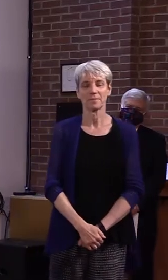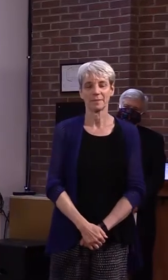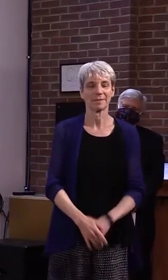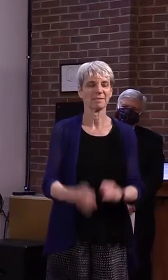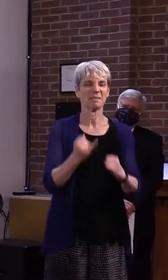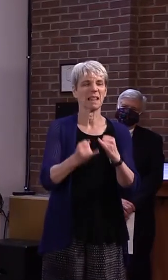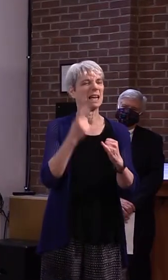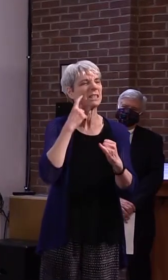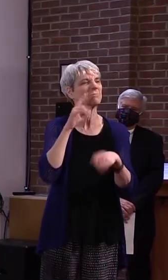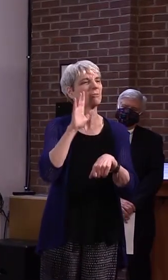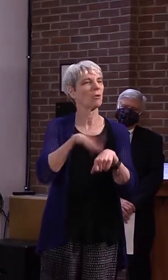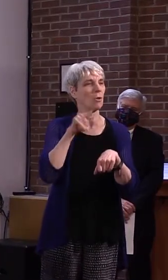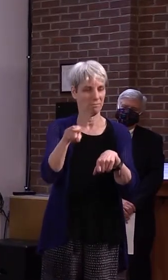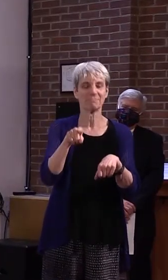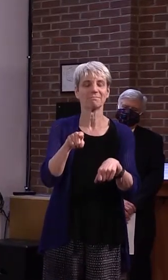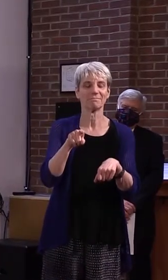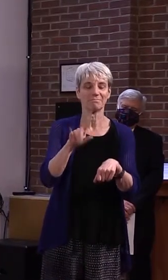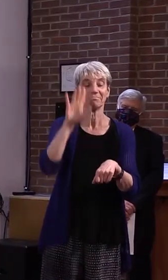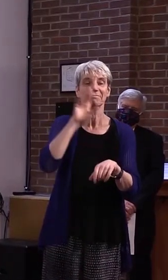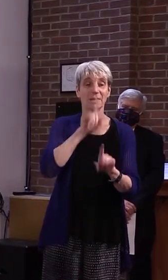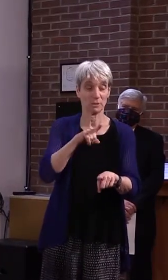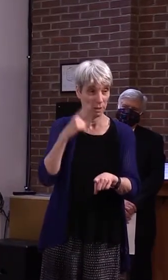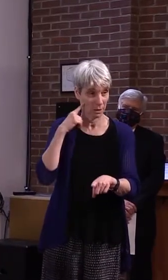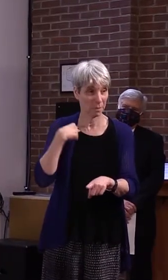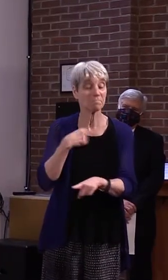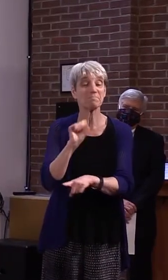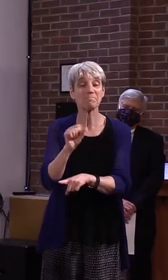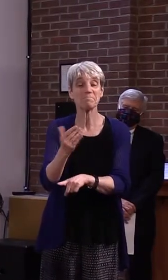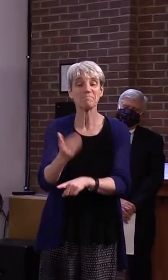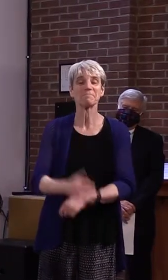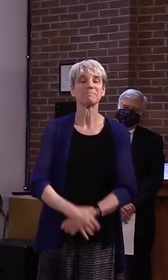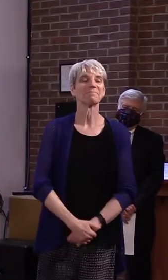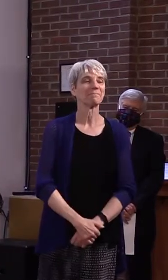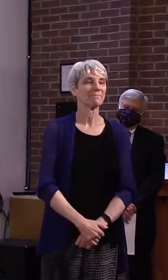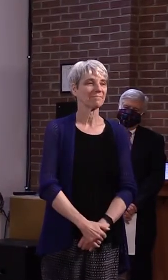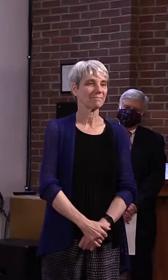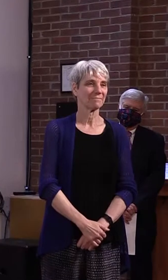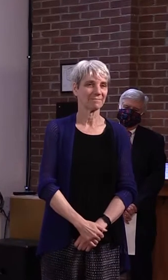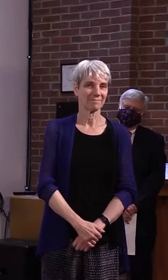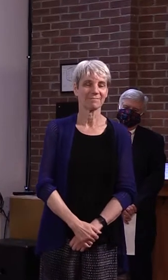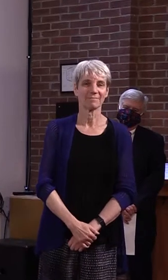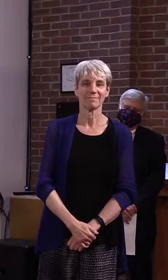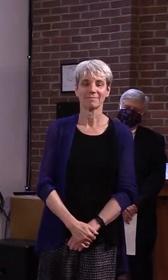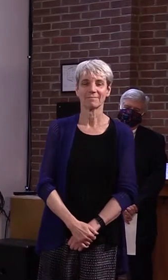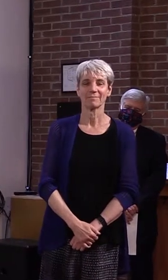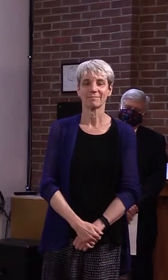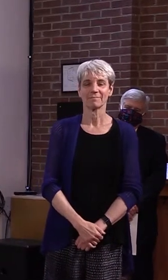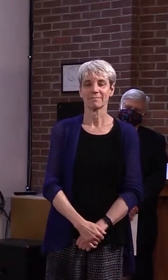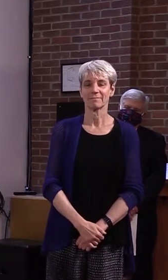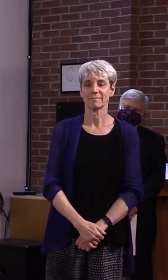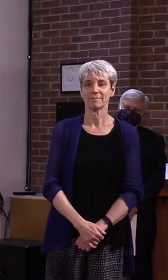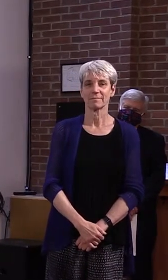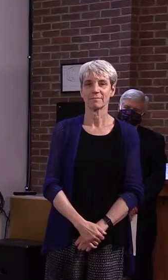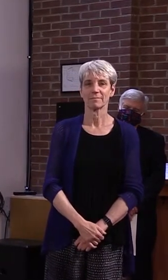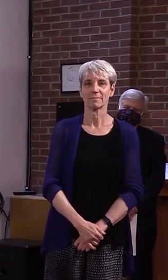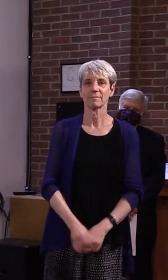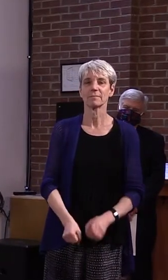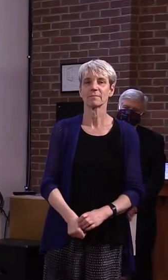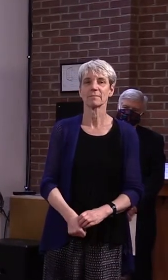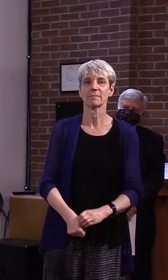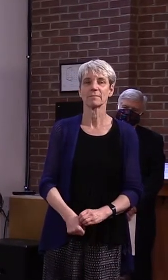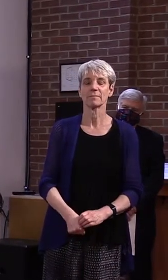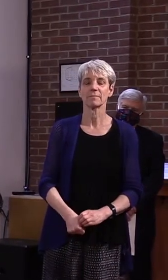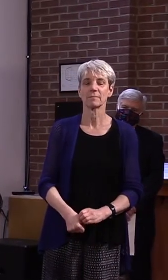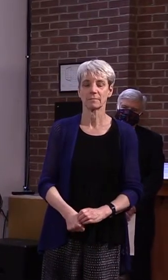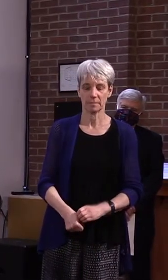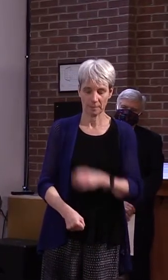Go ahead. Can you hear me? Yes, we can. Okay, great. So I just wanted to go back